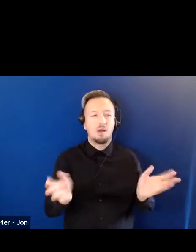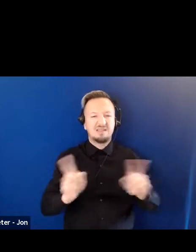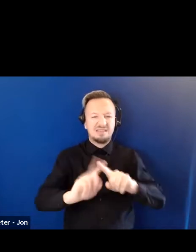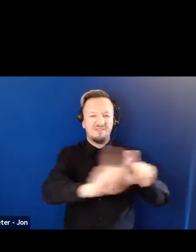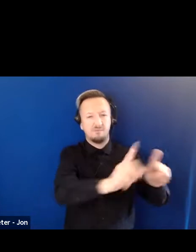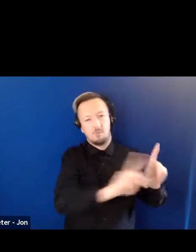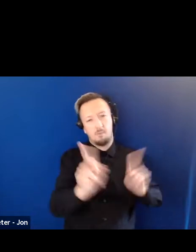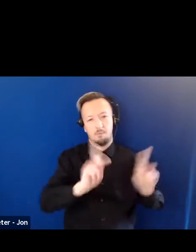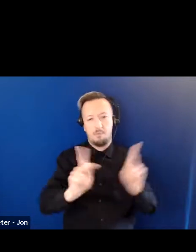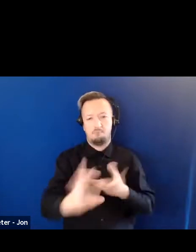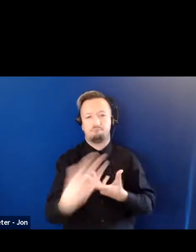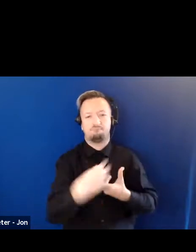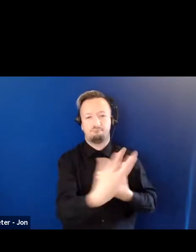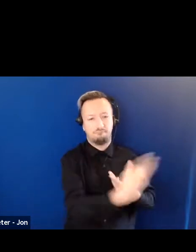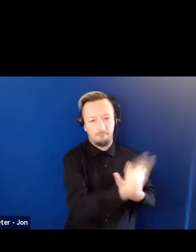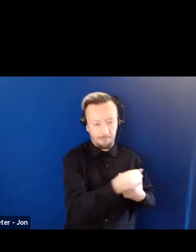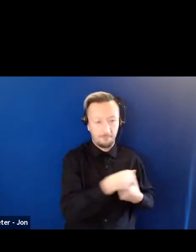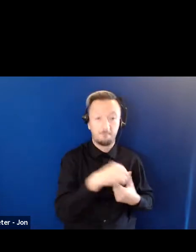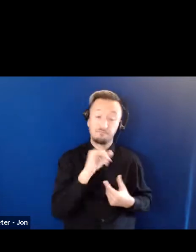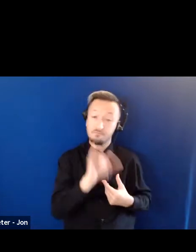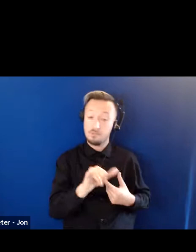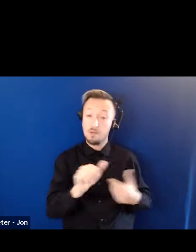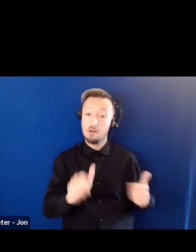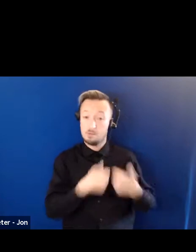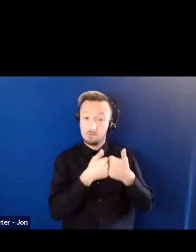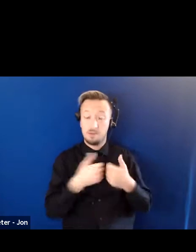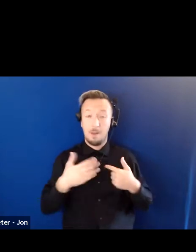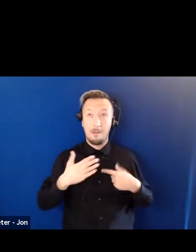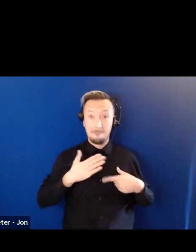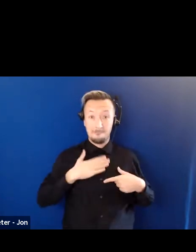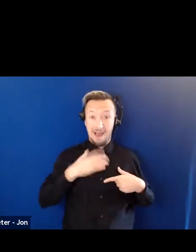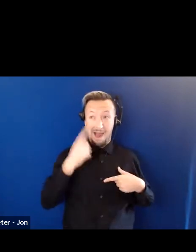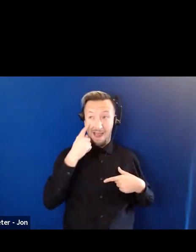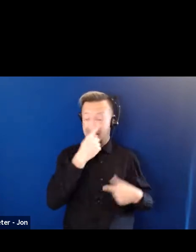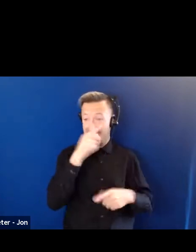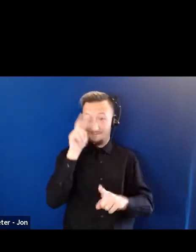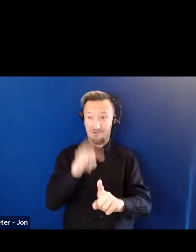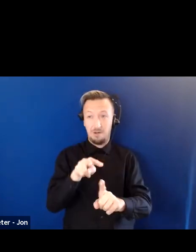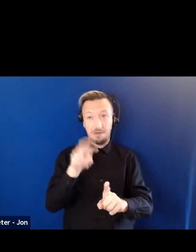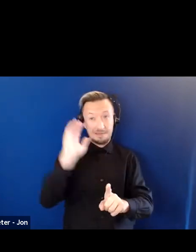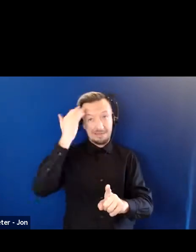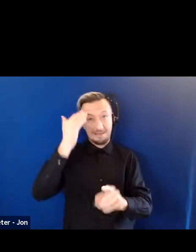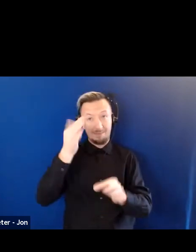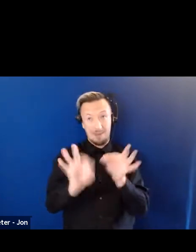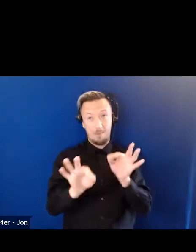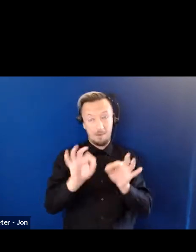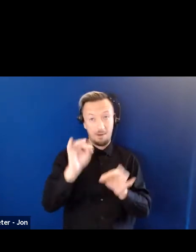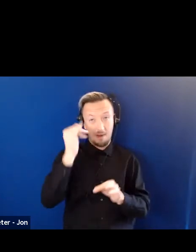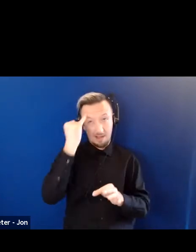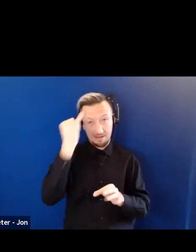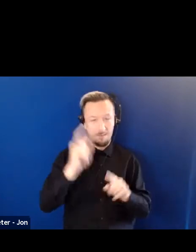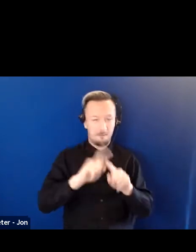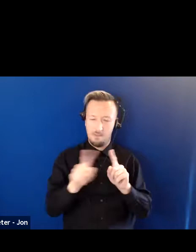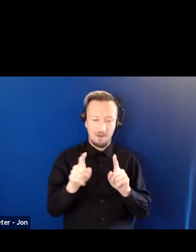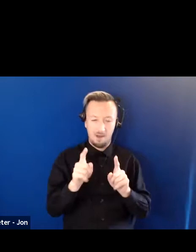biggest challenges. It's easy in my eyes, but again, making sure that we were able